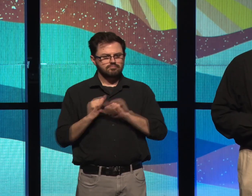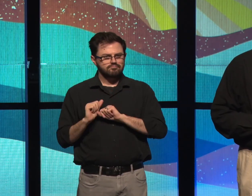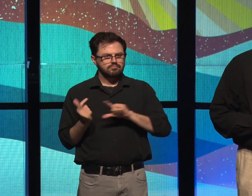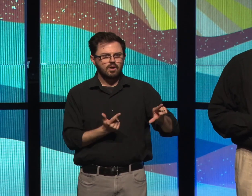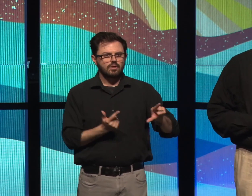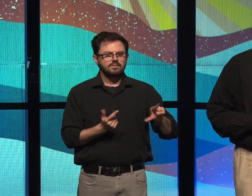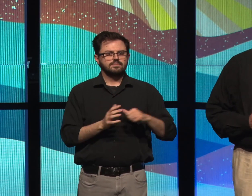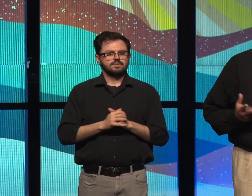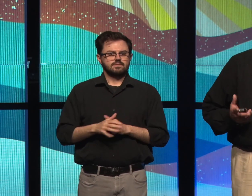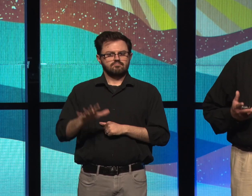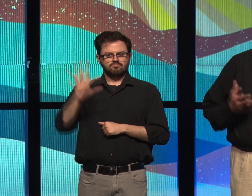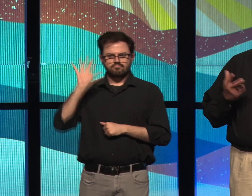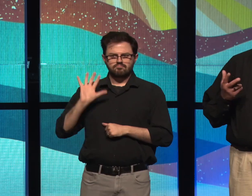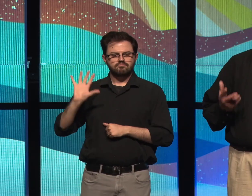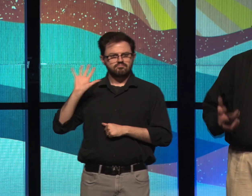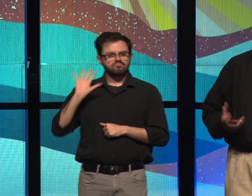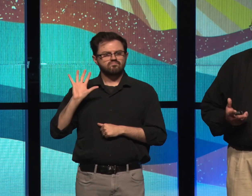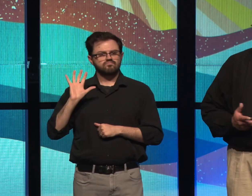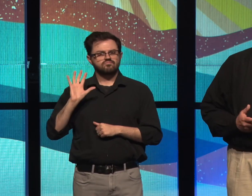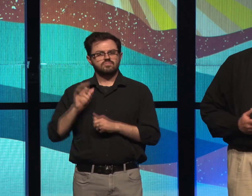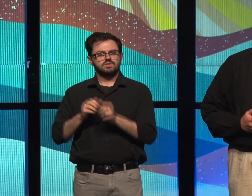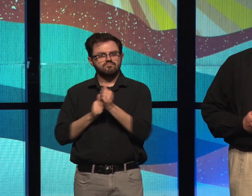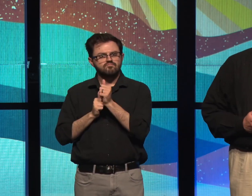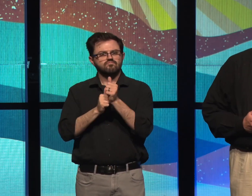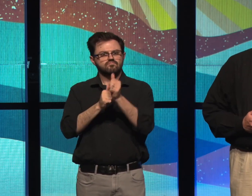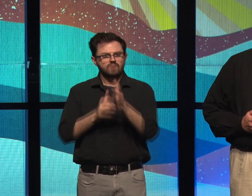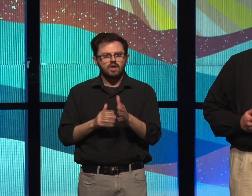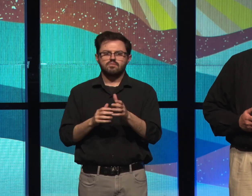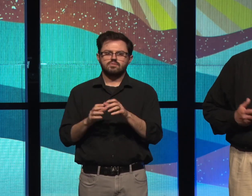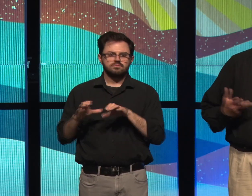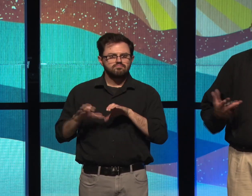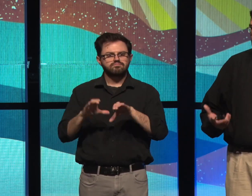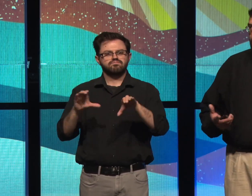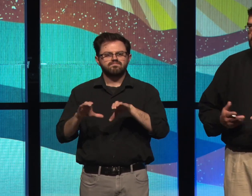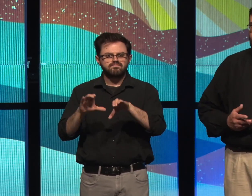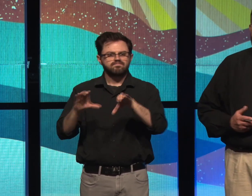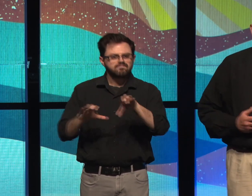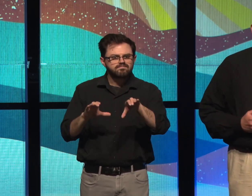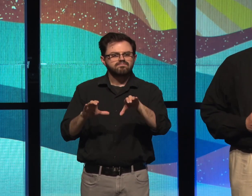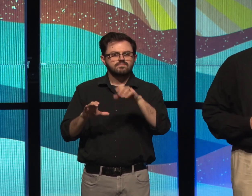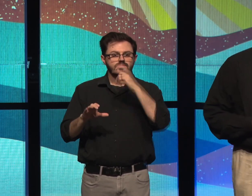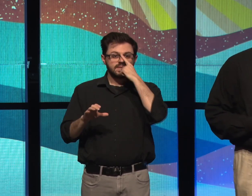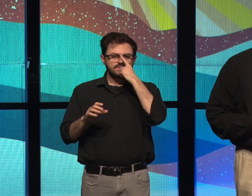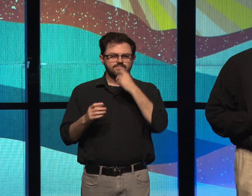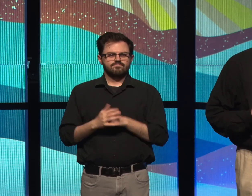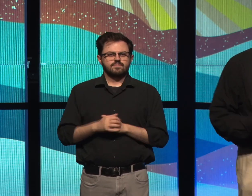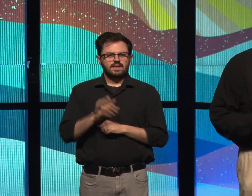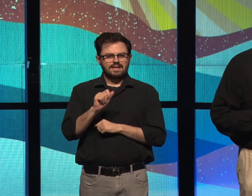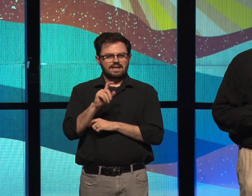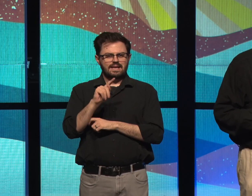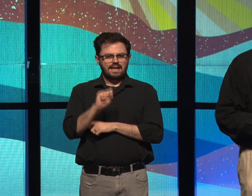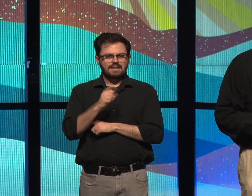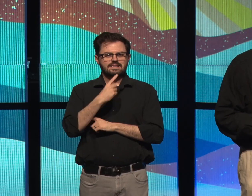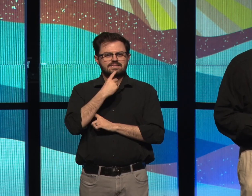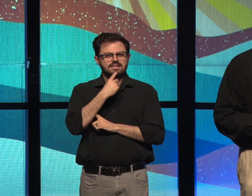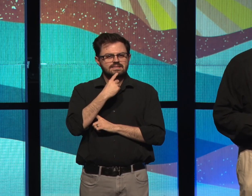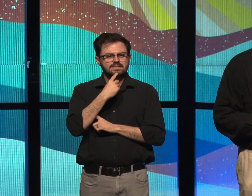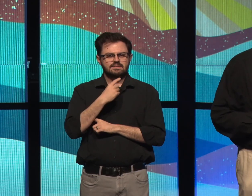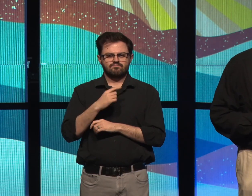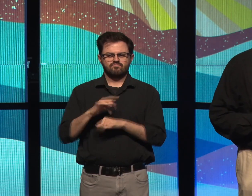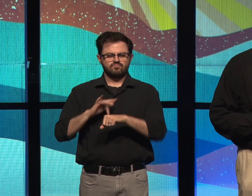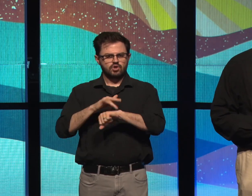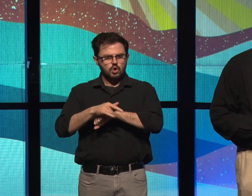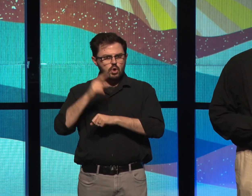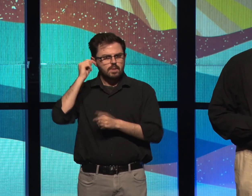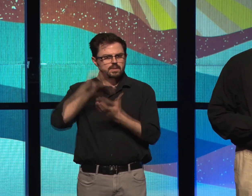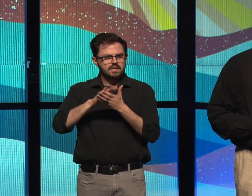verses 44 and 45 tell us that the early believers held all things in common, distributing to each